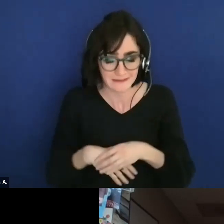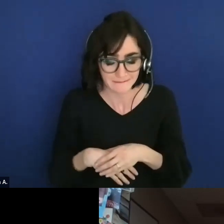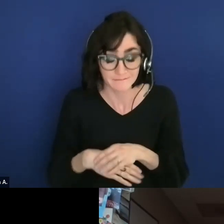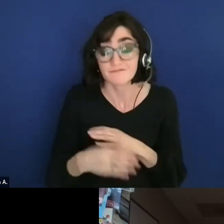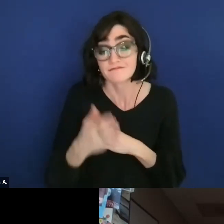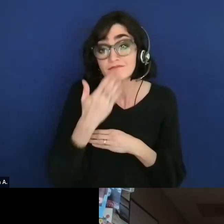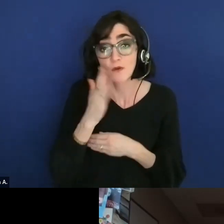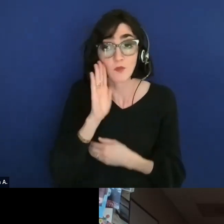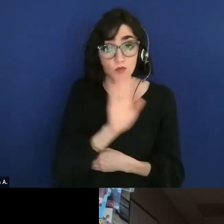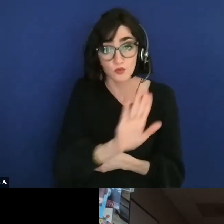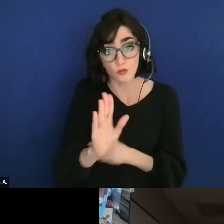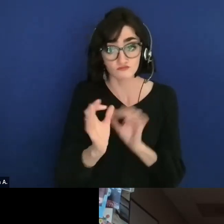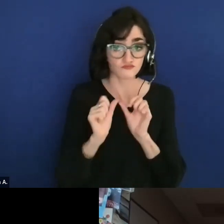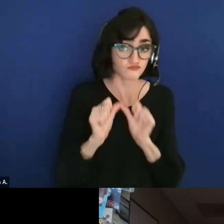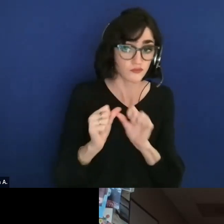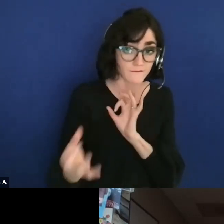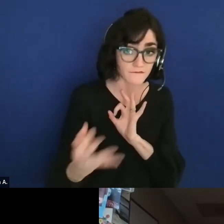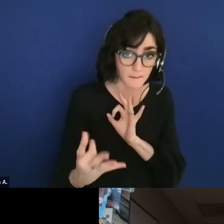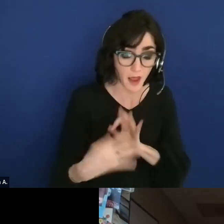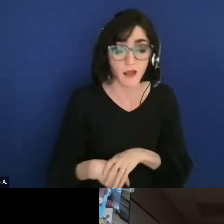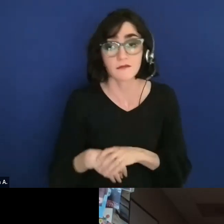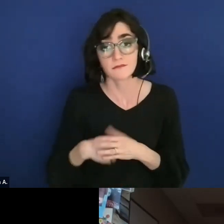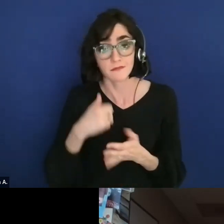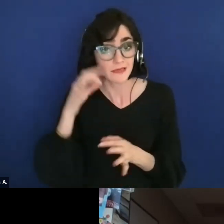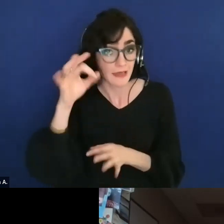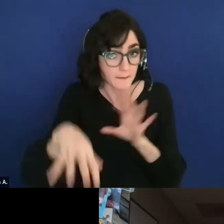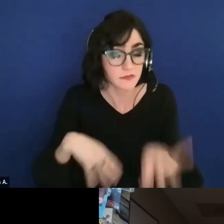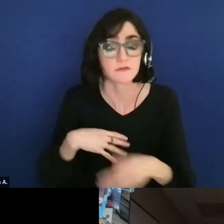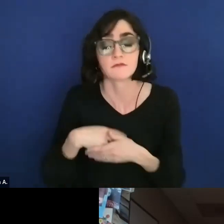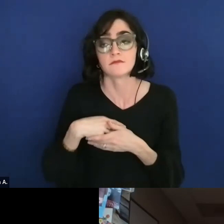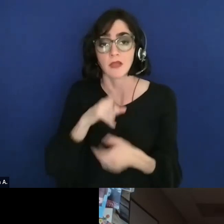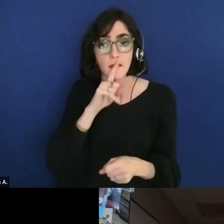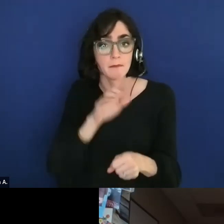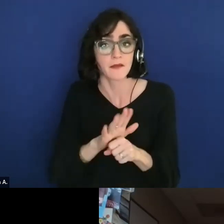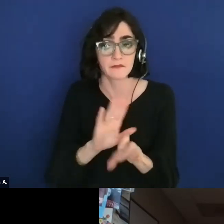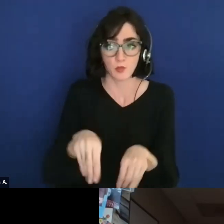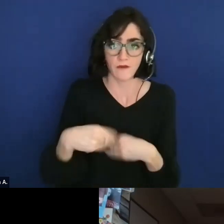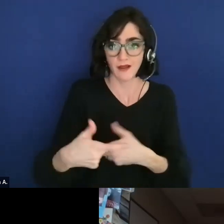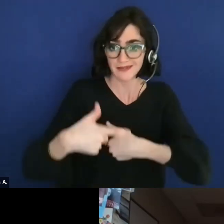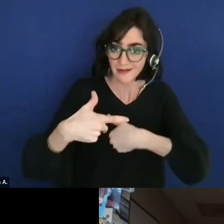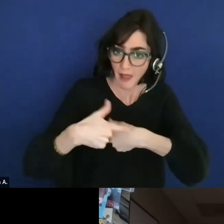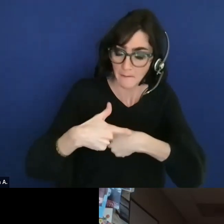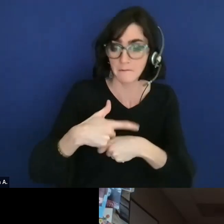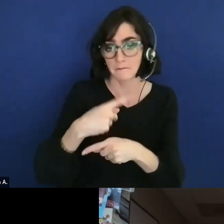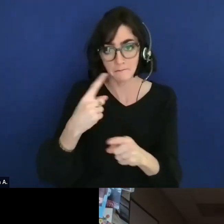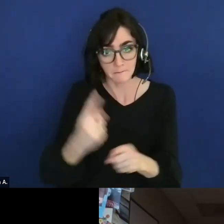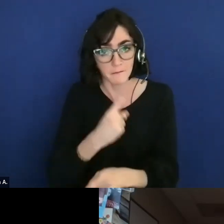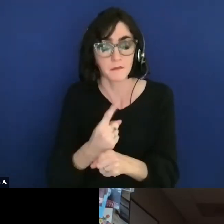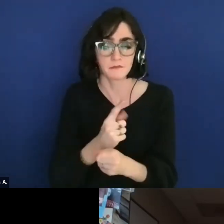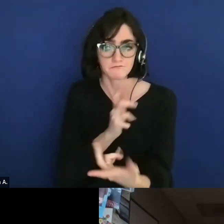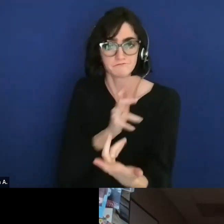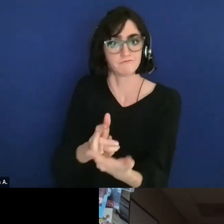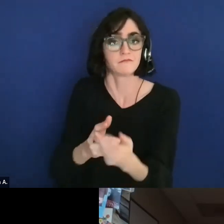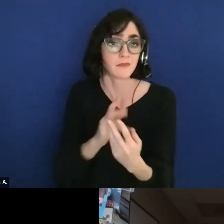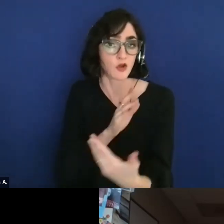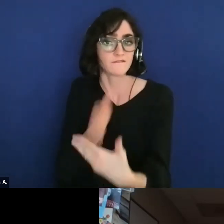your continued feedback, insights, and commitment to providing timely, relevant, and appropriate interventions from